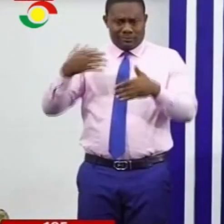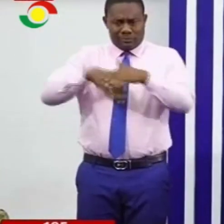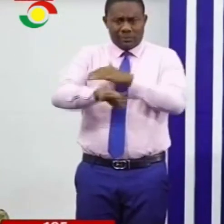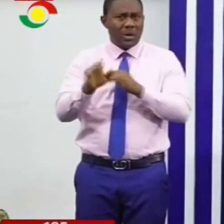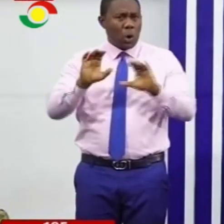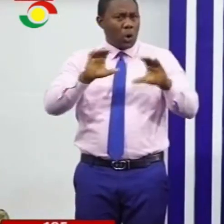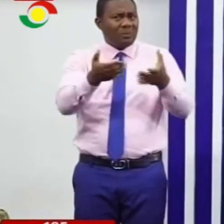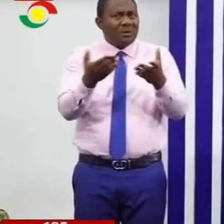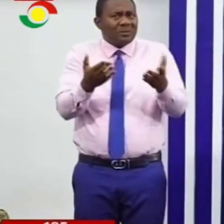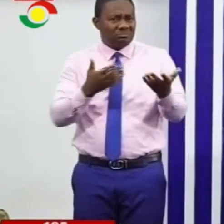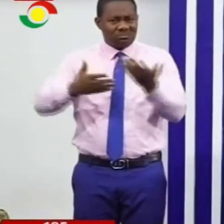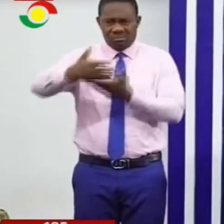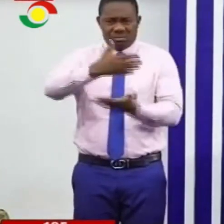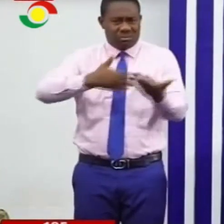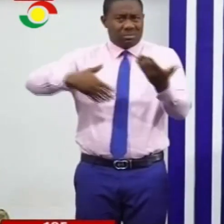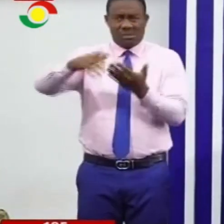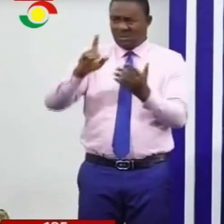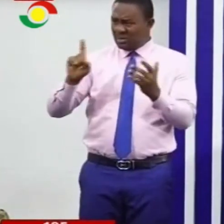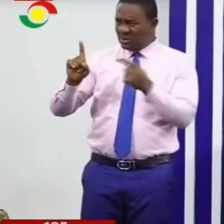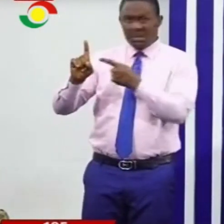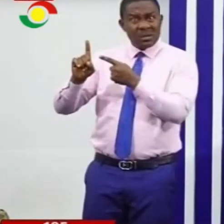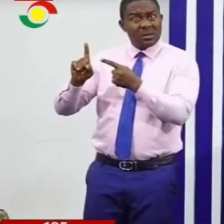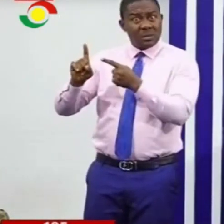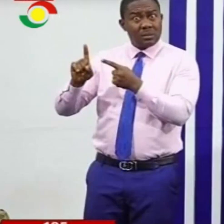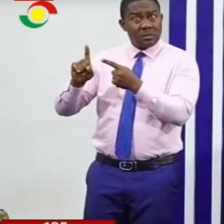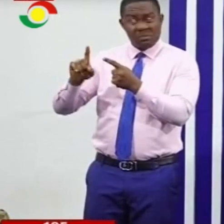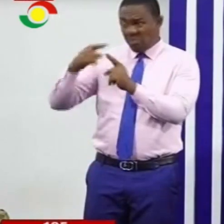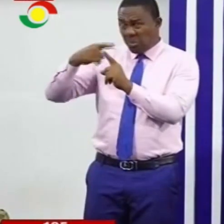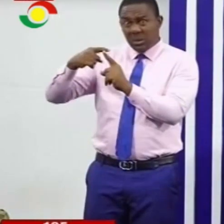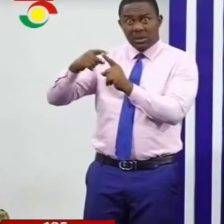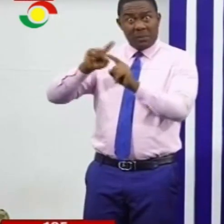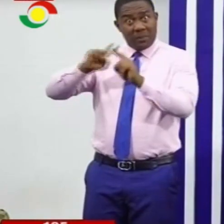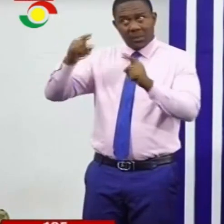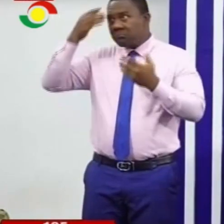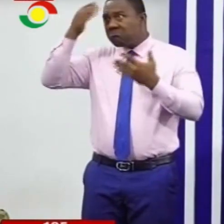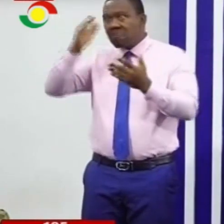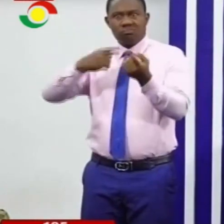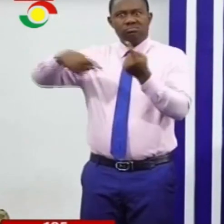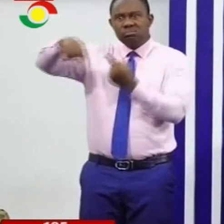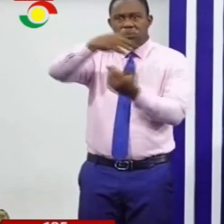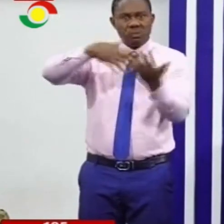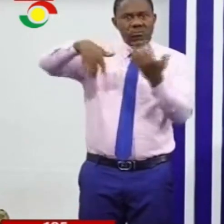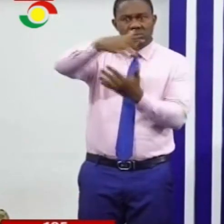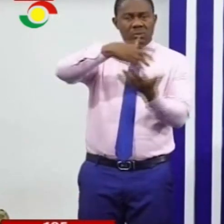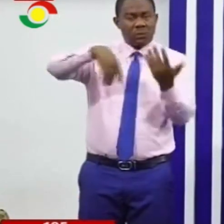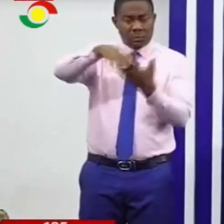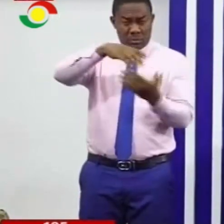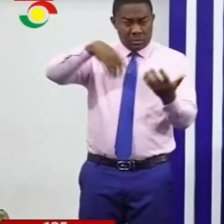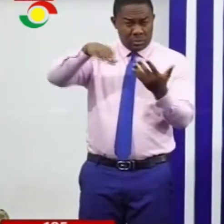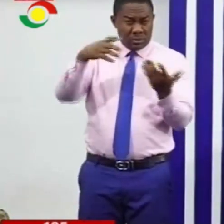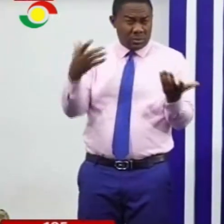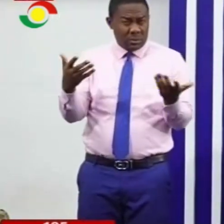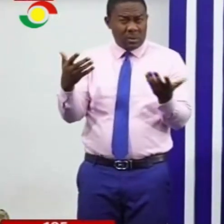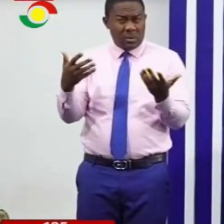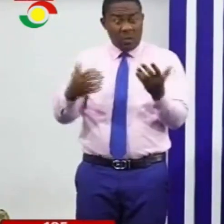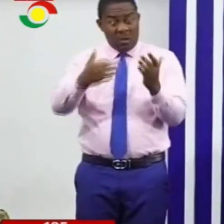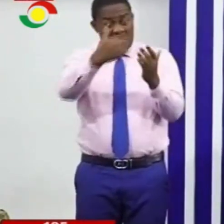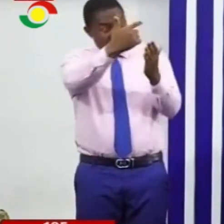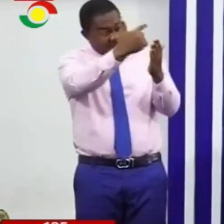communities. We have got a tall list of them with their contacts, telephone numbers.